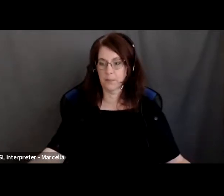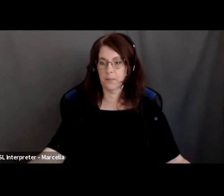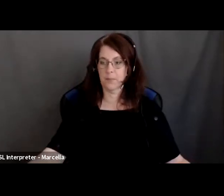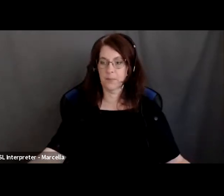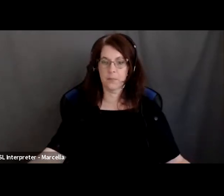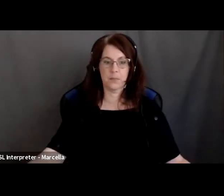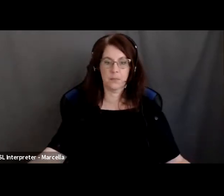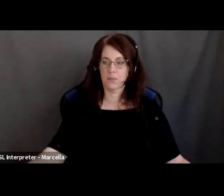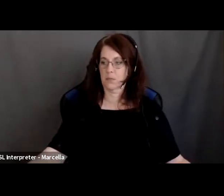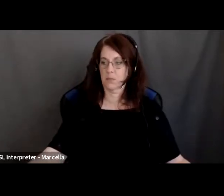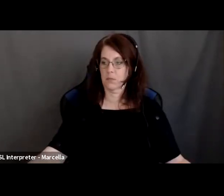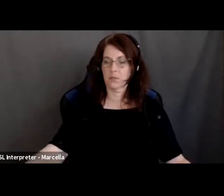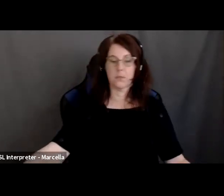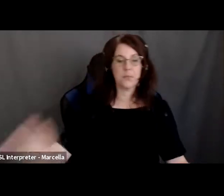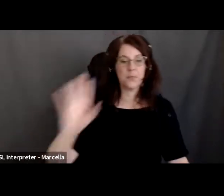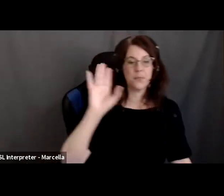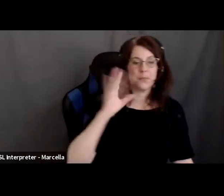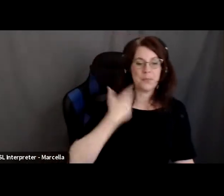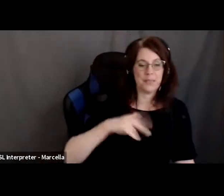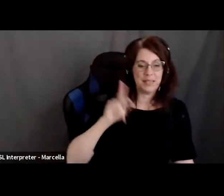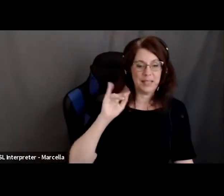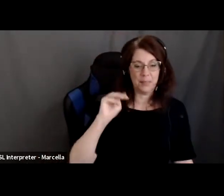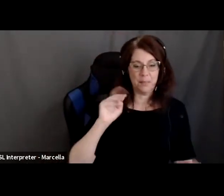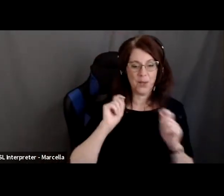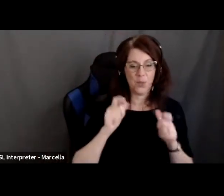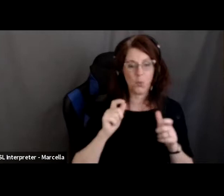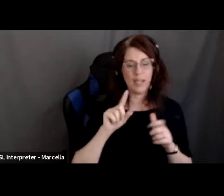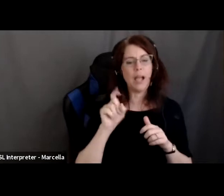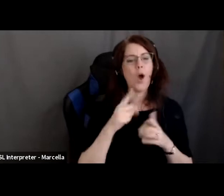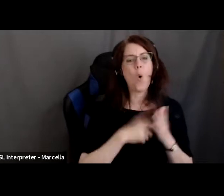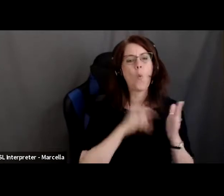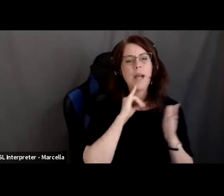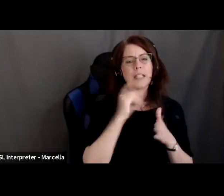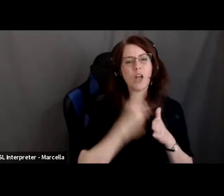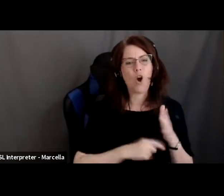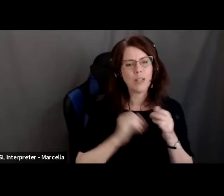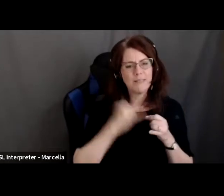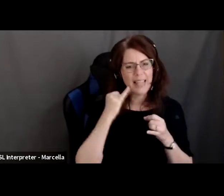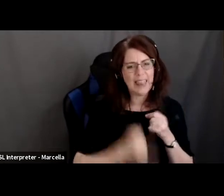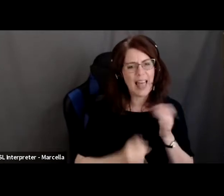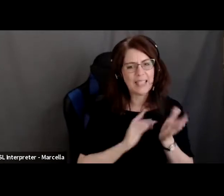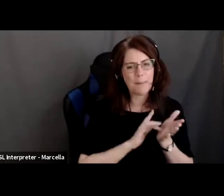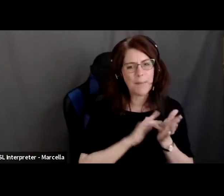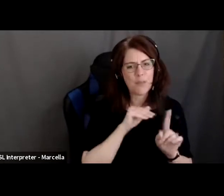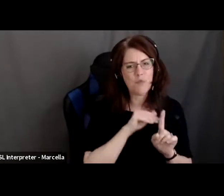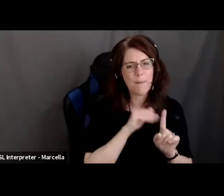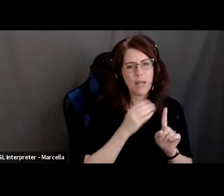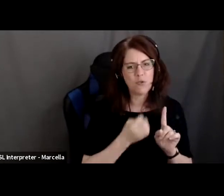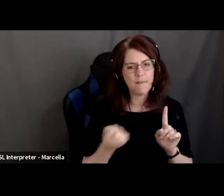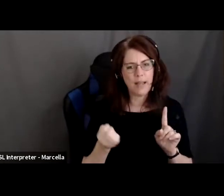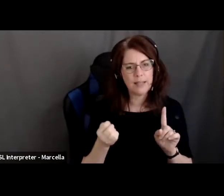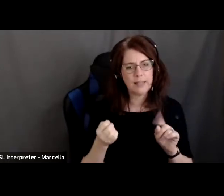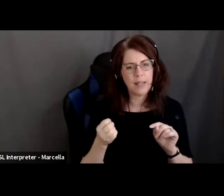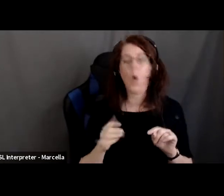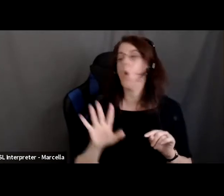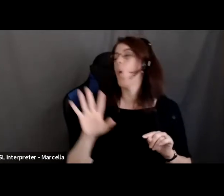No, this slide. Danny, Yep. Rick asks, what is the cost of the last med reminder device?